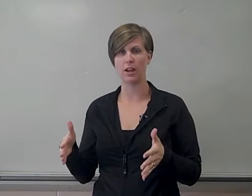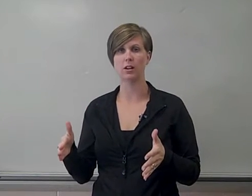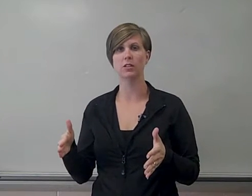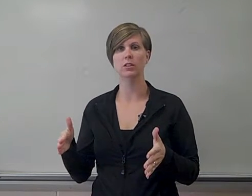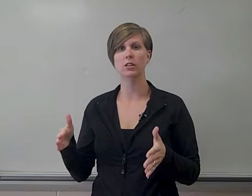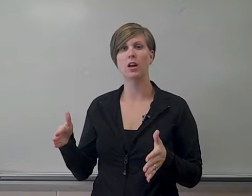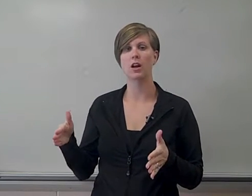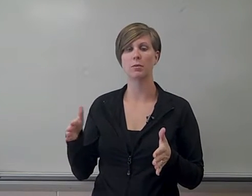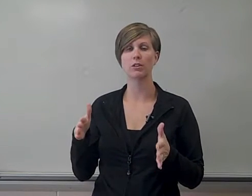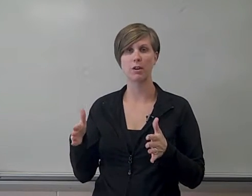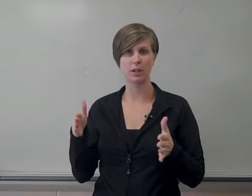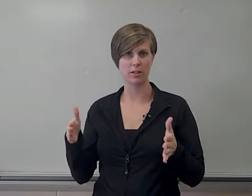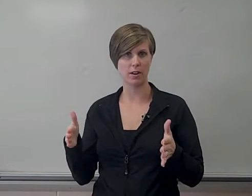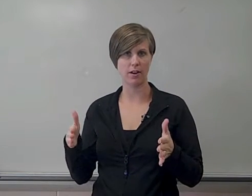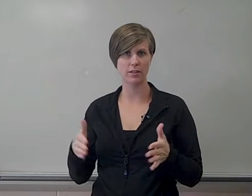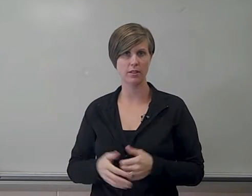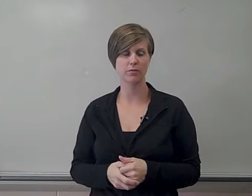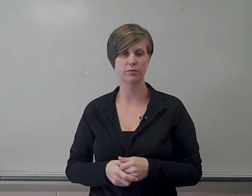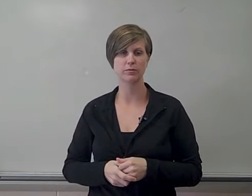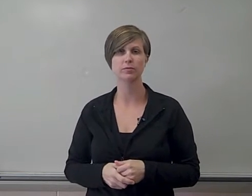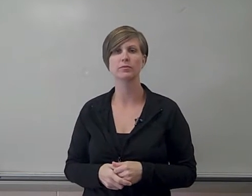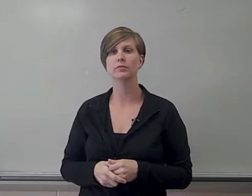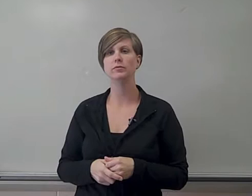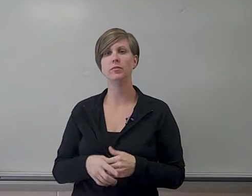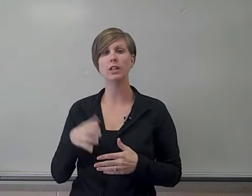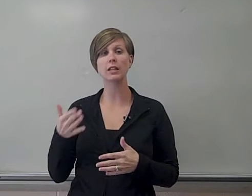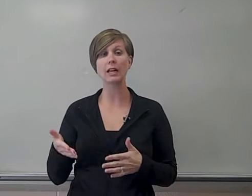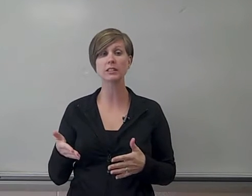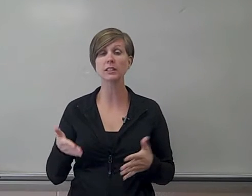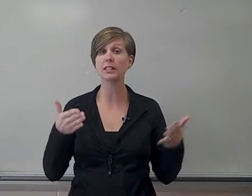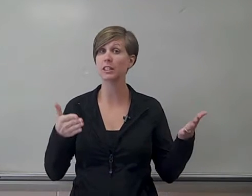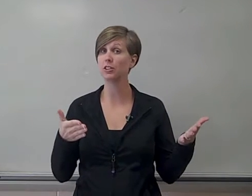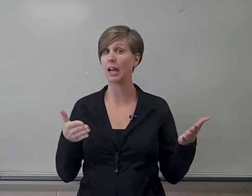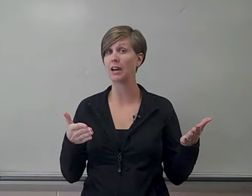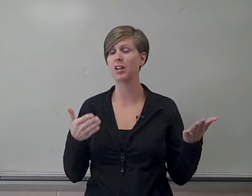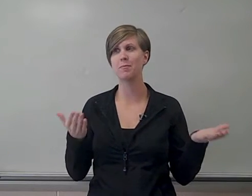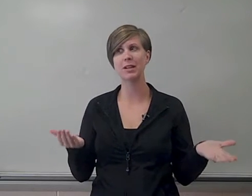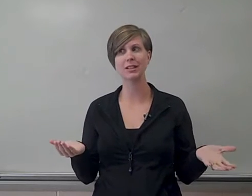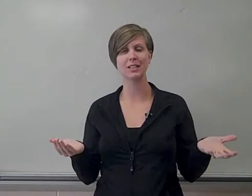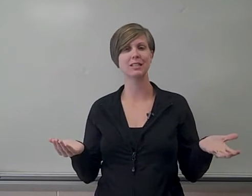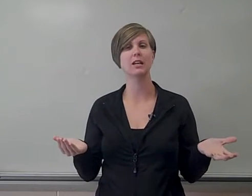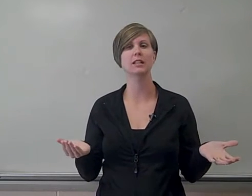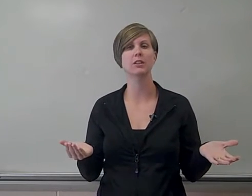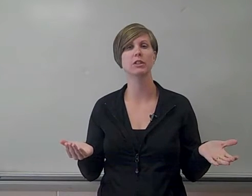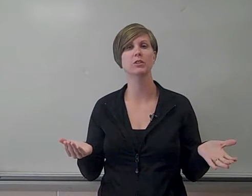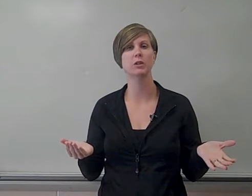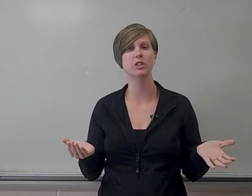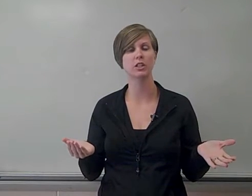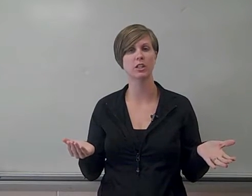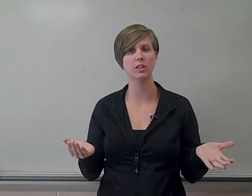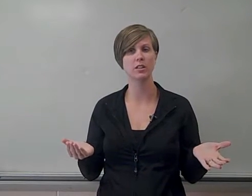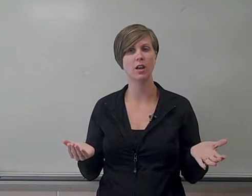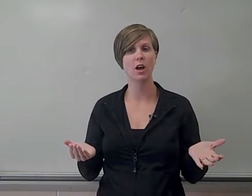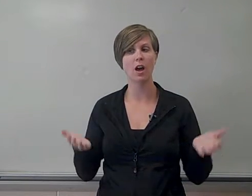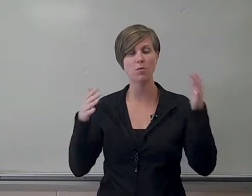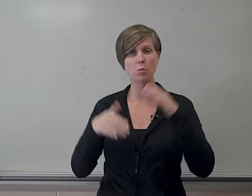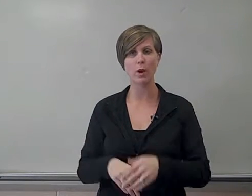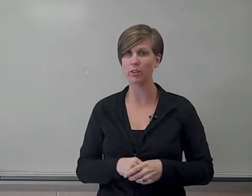ASL grammar signs. Lastly, then you have American Sign Language, which is what you